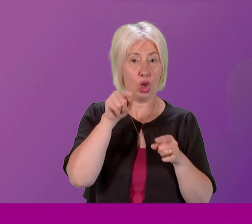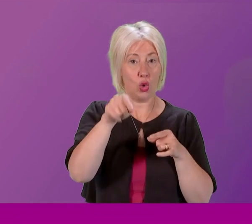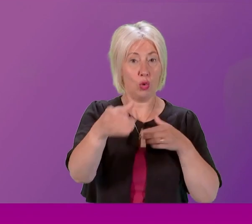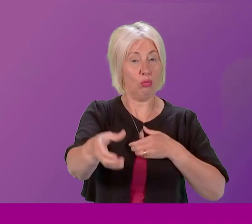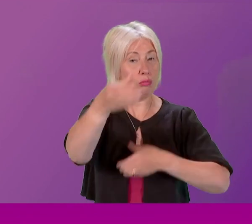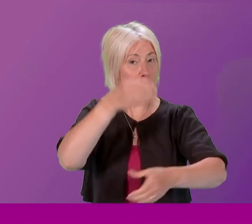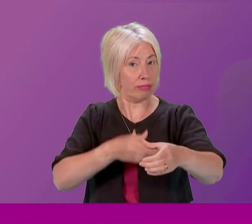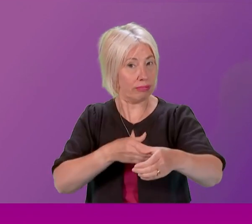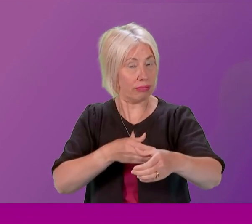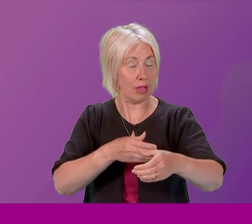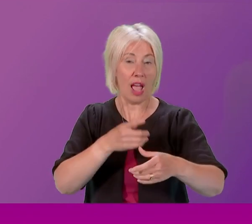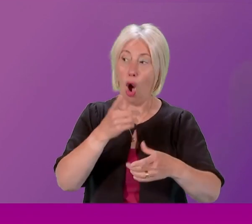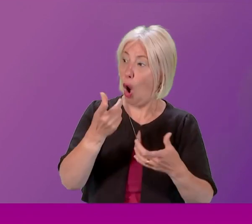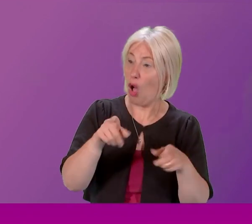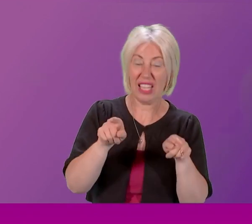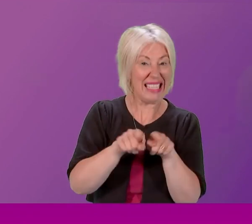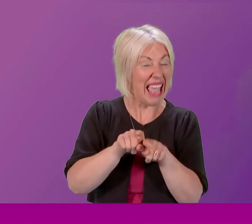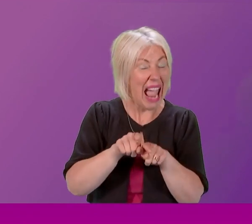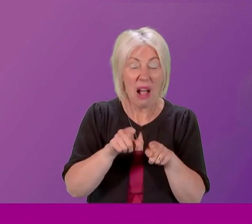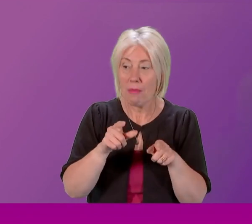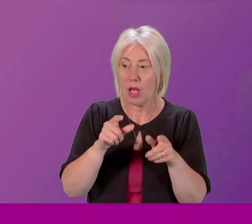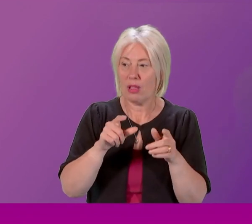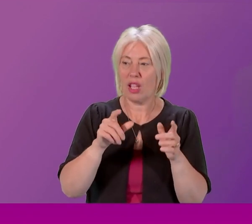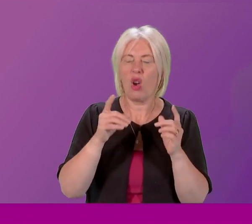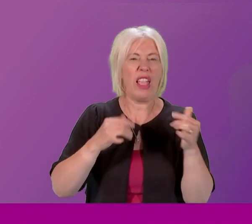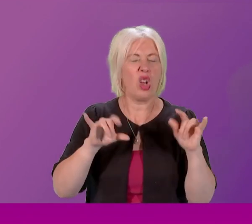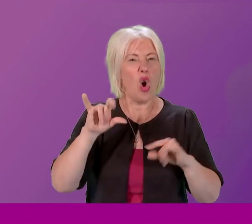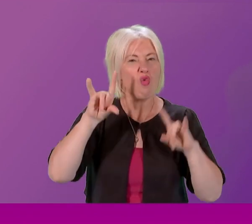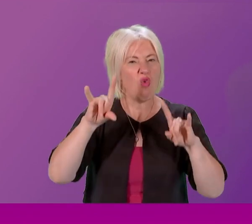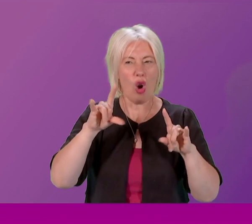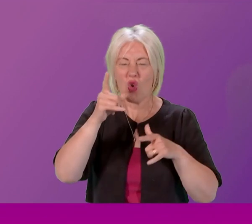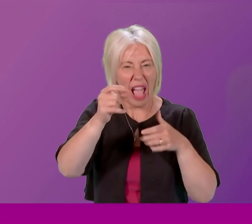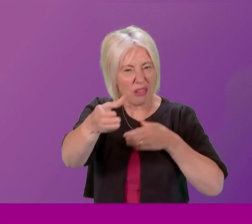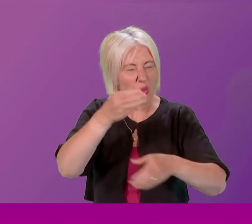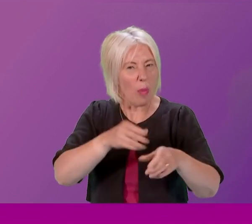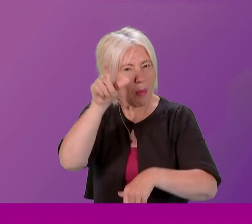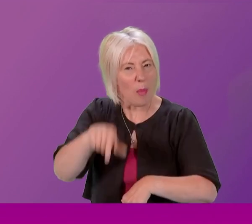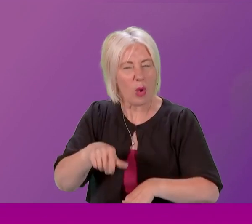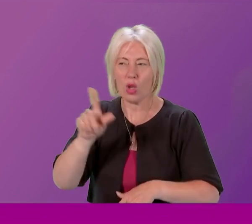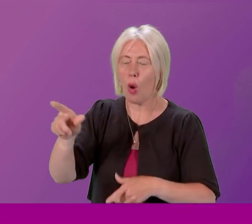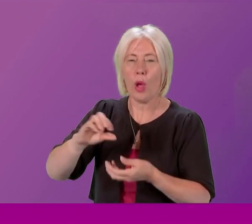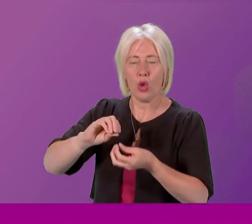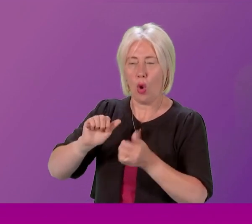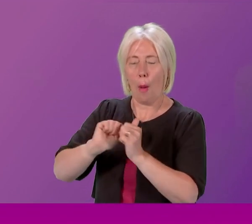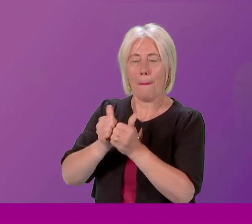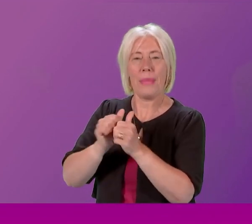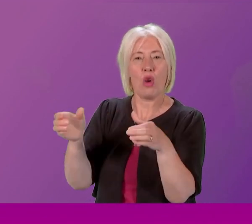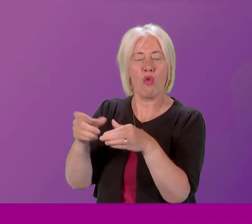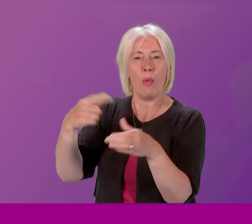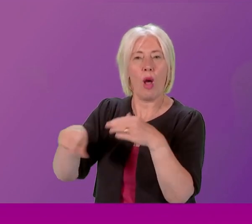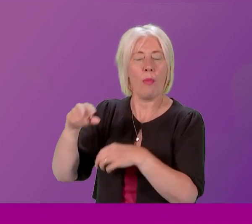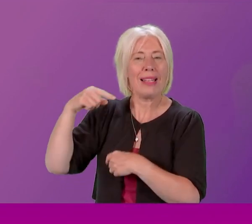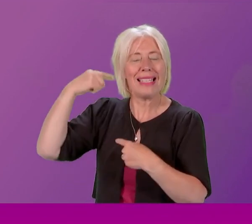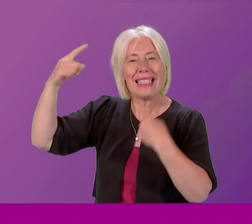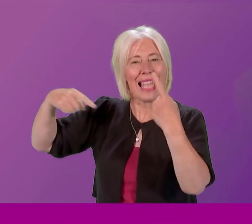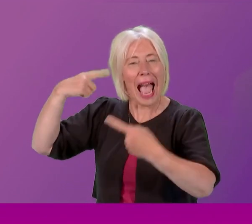with Stuart Copeland for an afternoon, or that kind of a thing? Or would you see your peer group, if you're talking about sound, your peer group